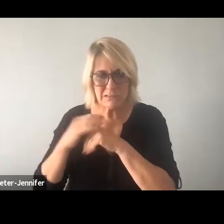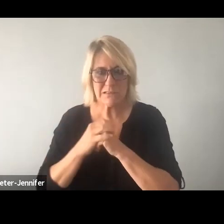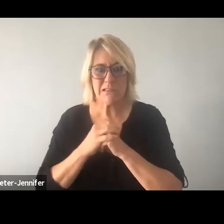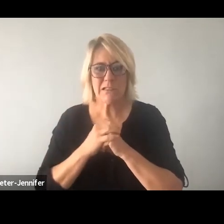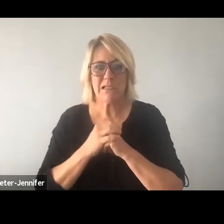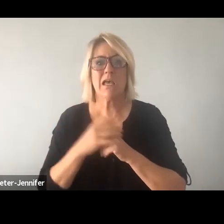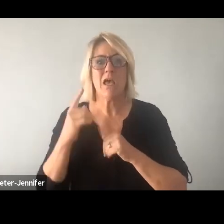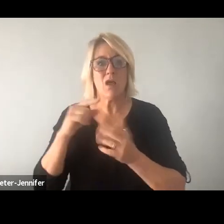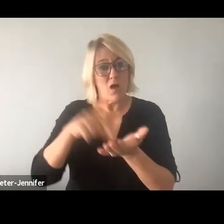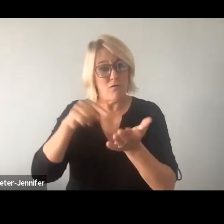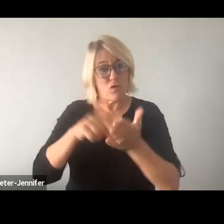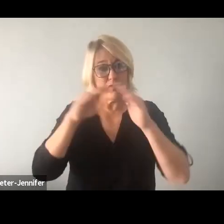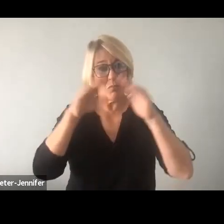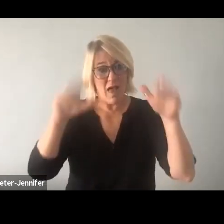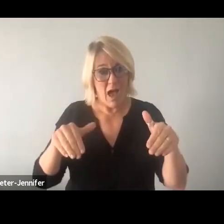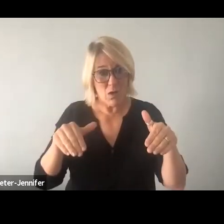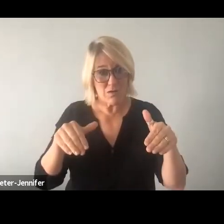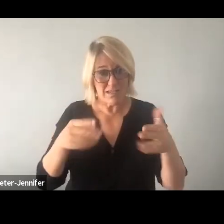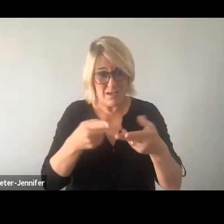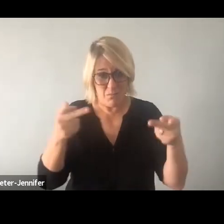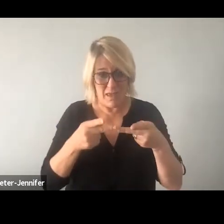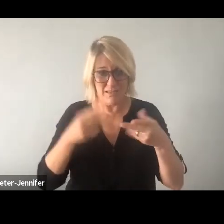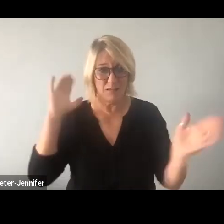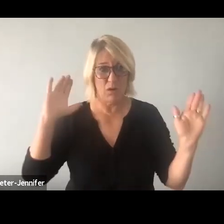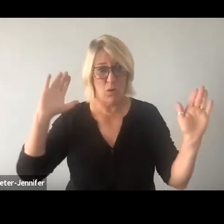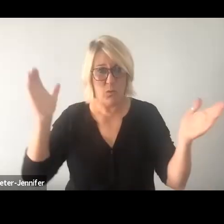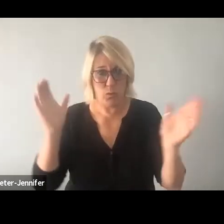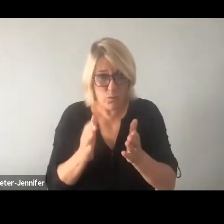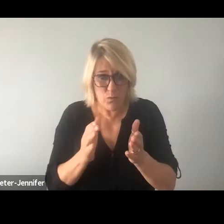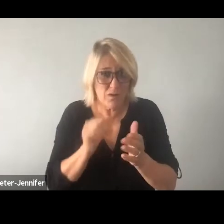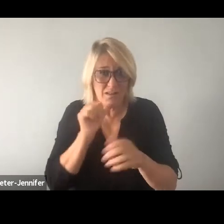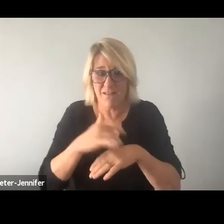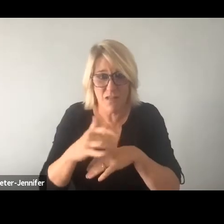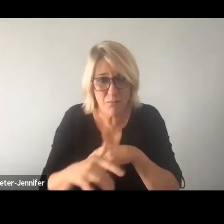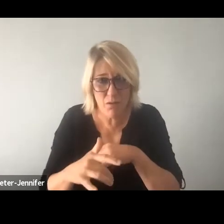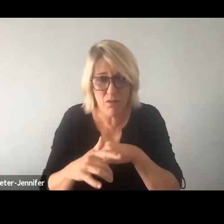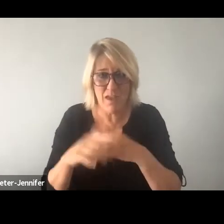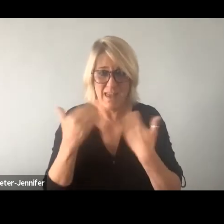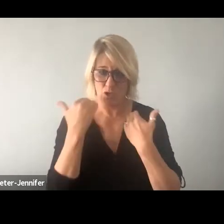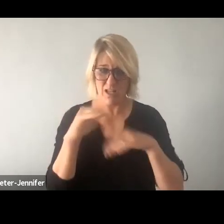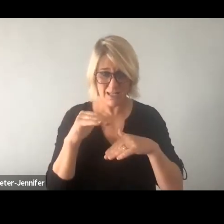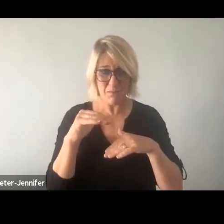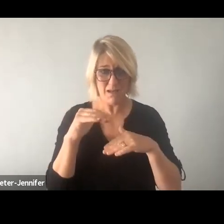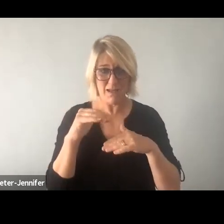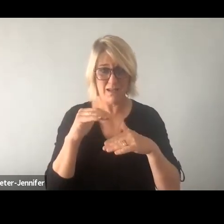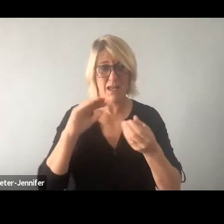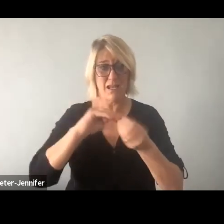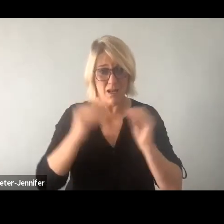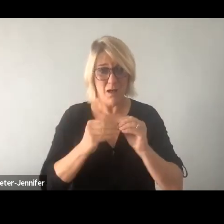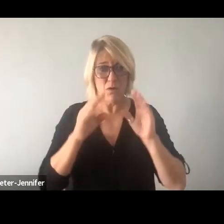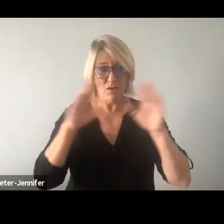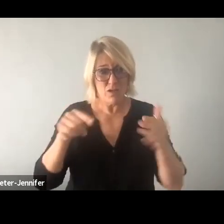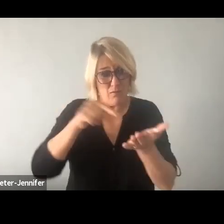affordable housing units has been shrinking for so many years, and competition for that limited supply of affordable rental